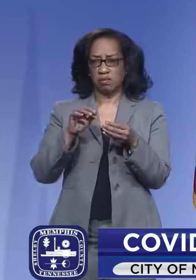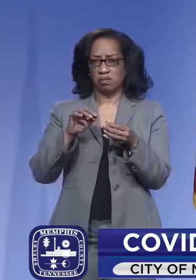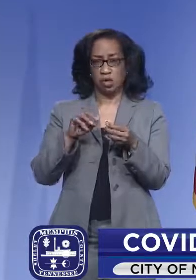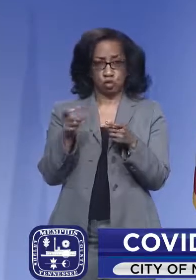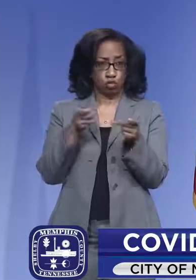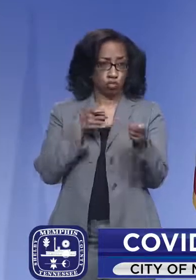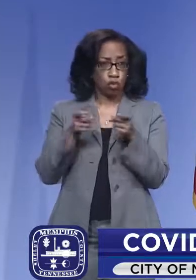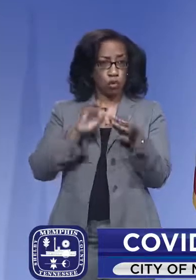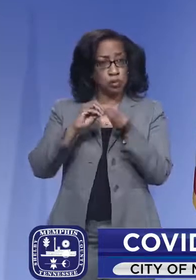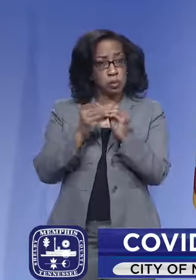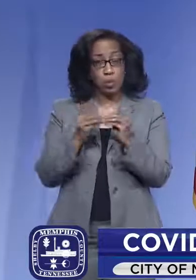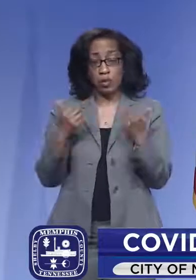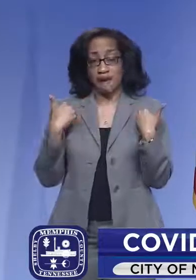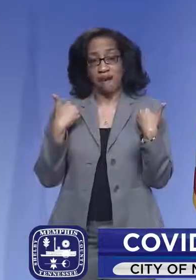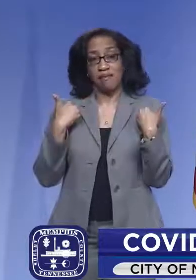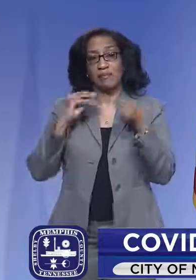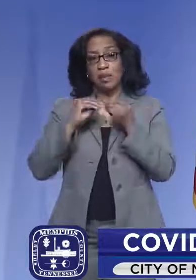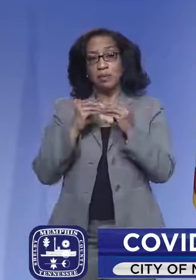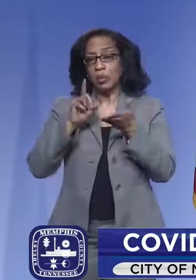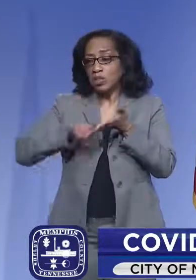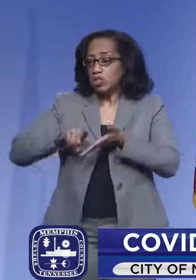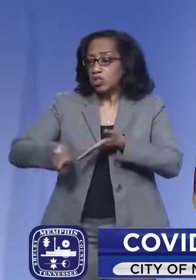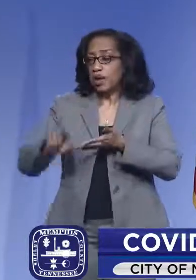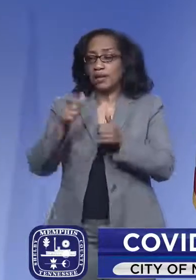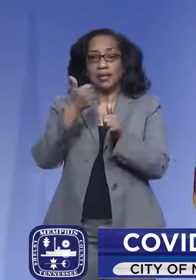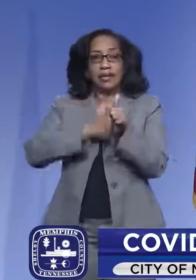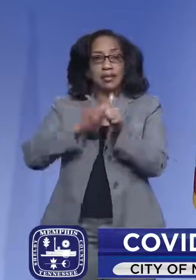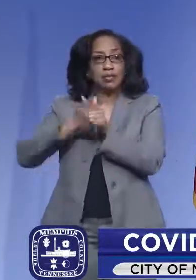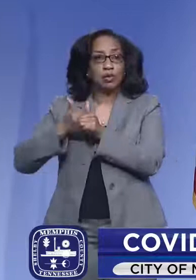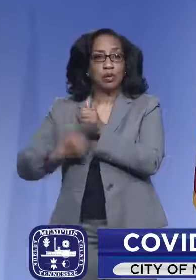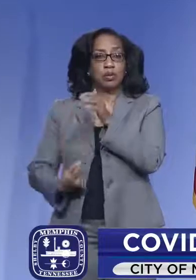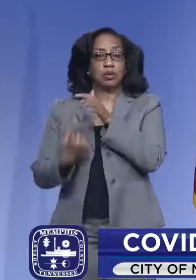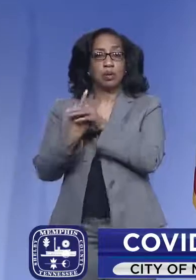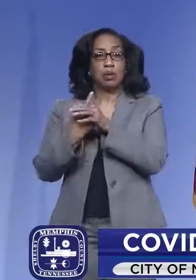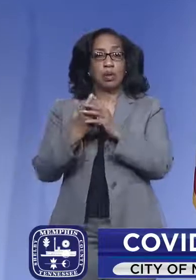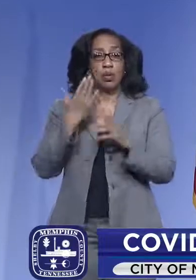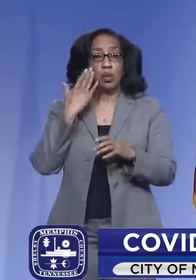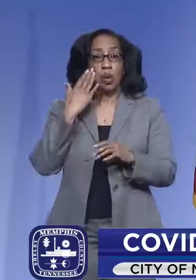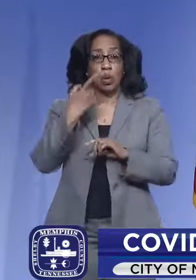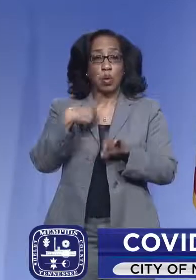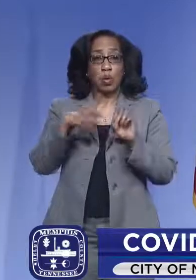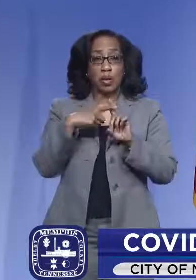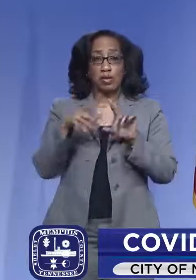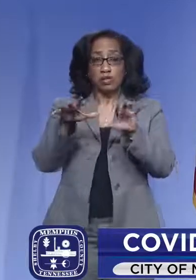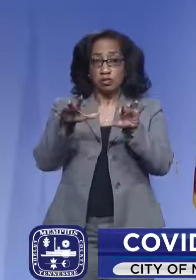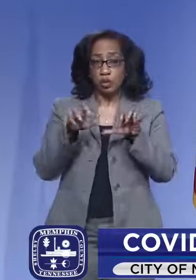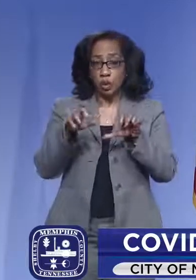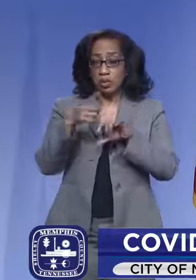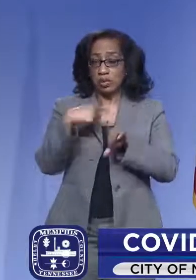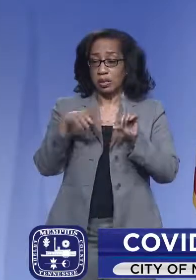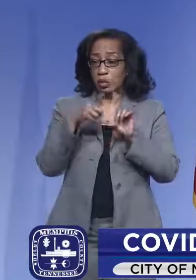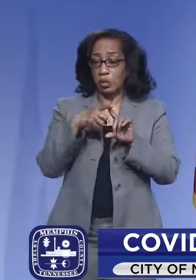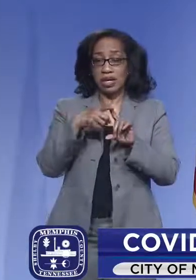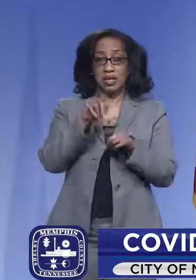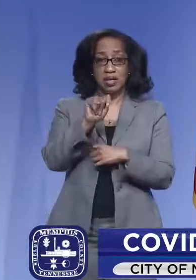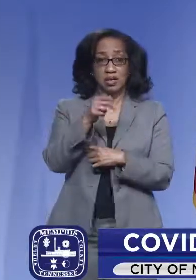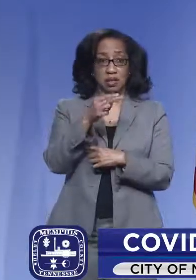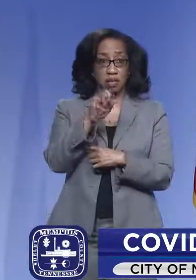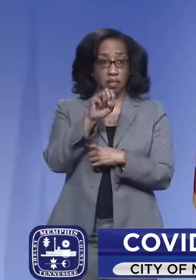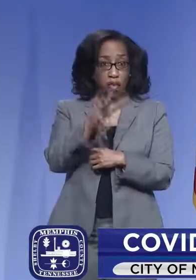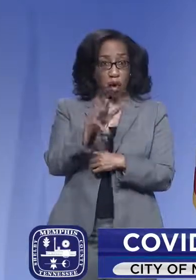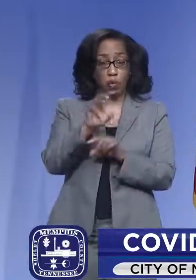lot that we have. So we know when it came in, what its expiration date is, both frozen, and then once it's thawed, we have that expiration date. We